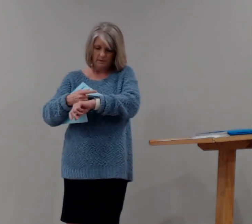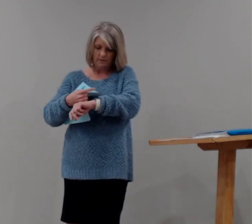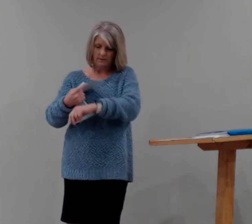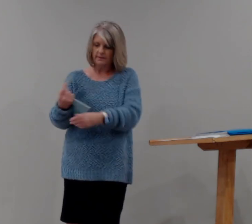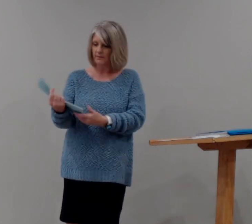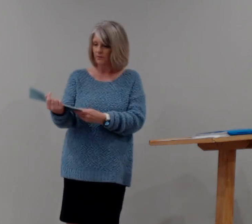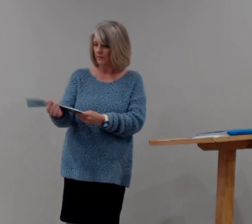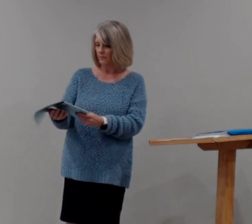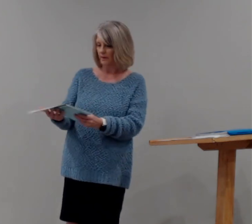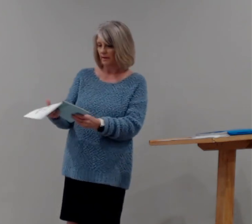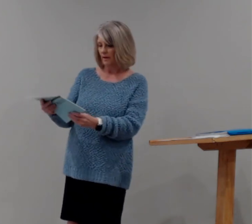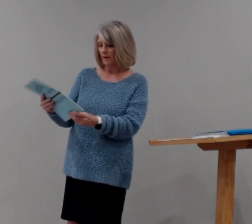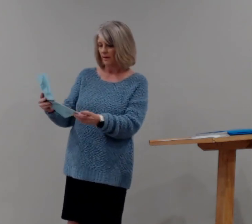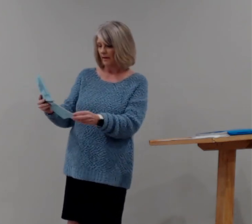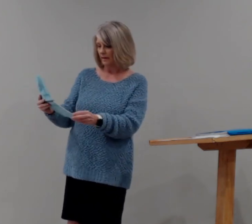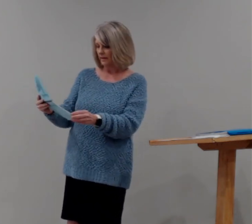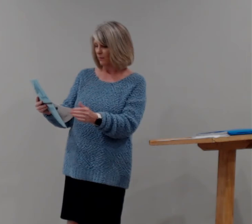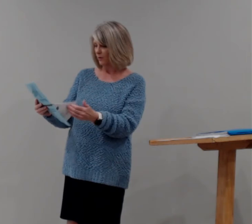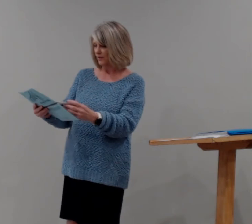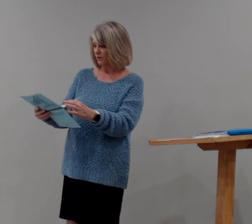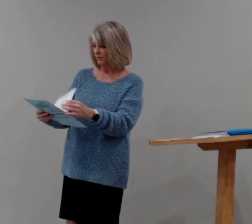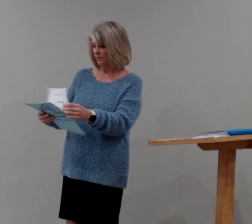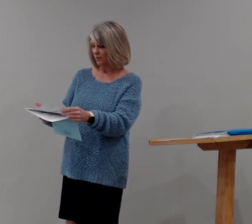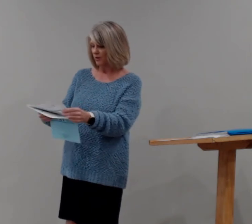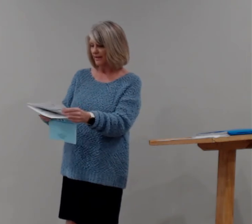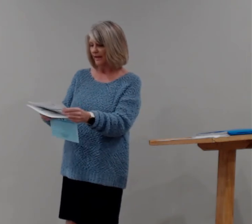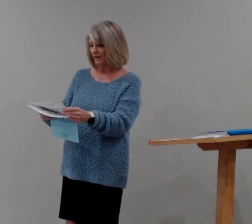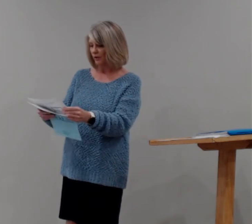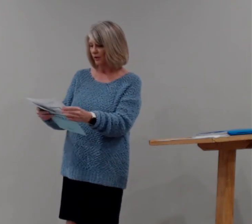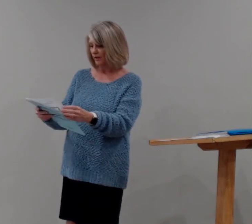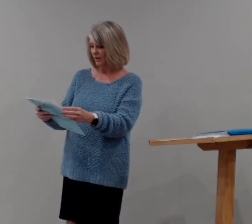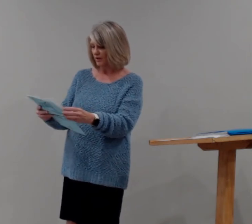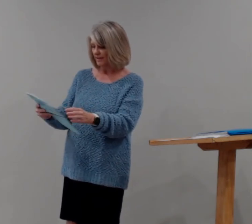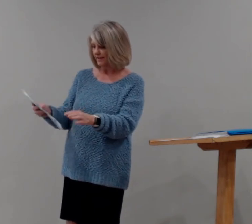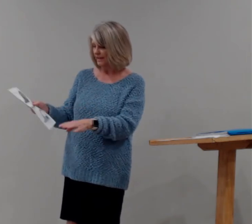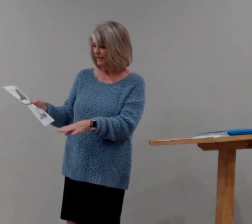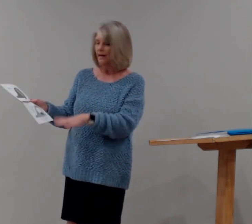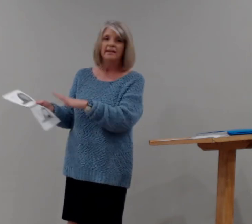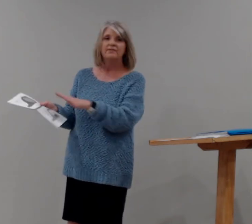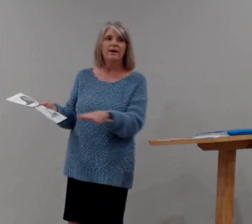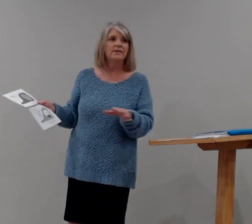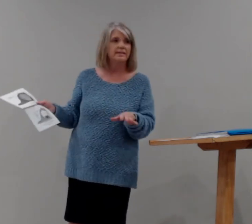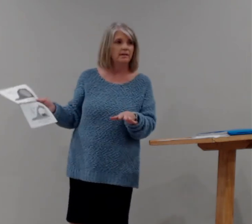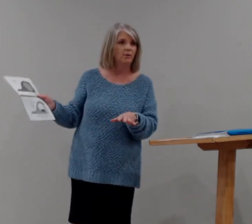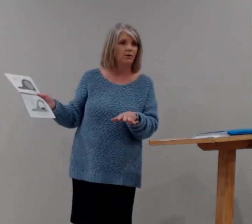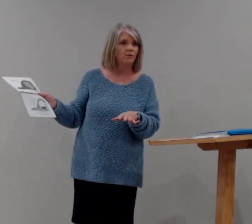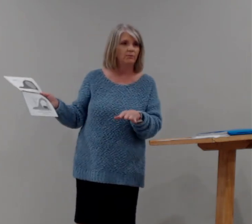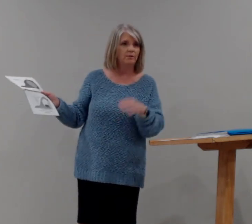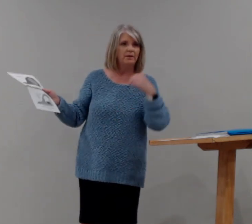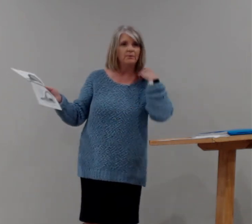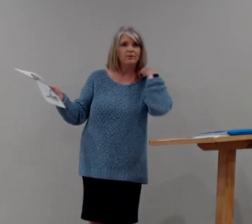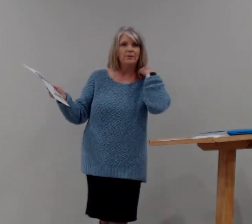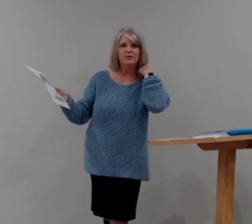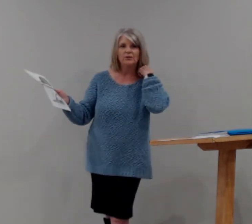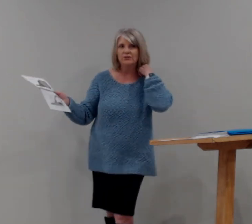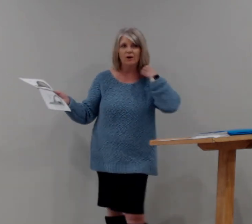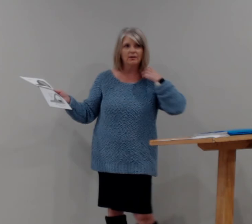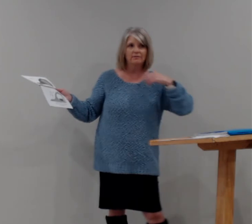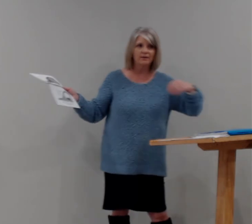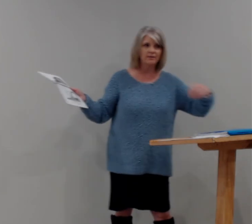It's 6:33. Okay, because I wanted you to just kind of look and just see. It's very simple. Remember, you're talking very